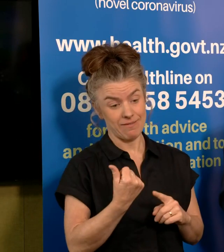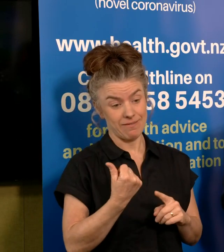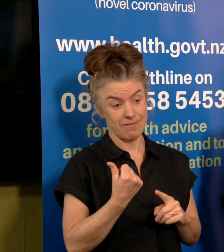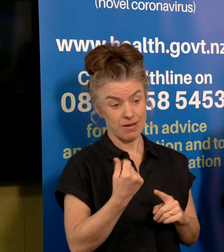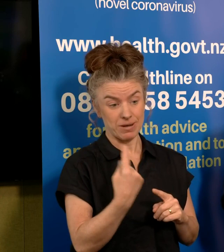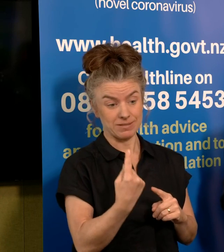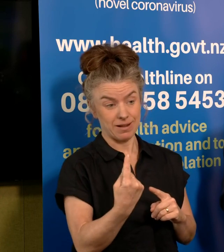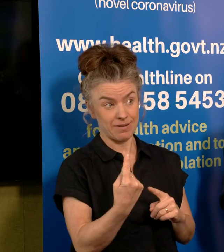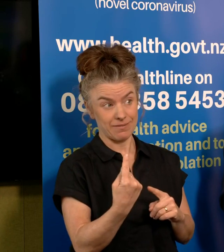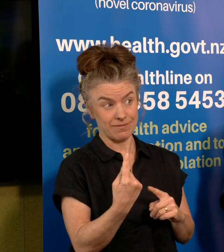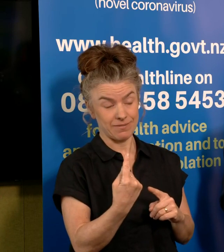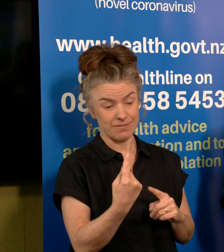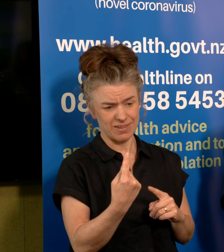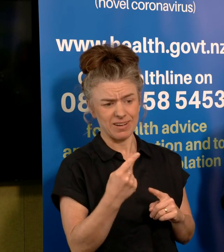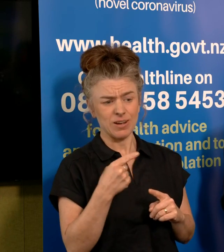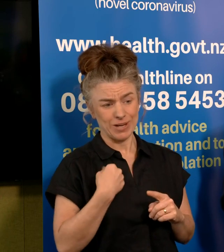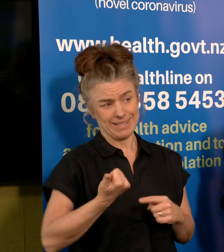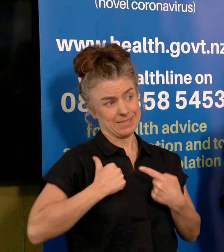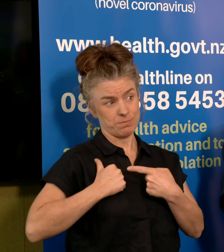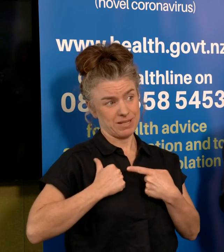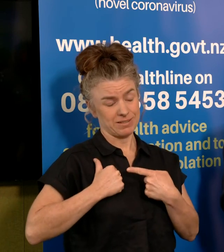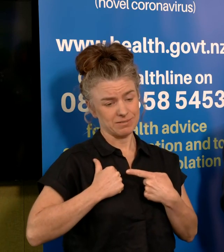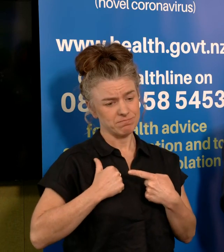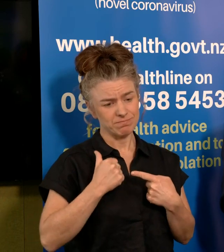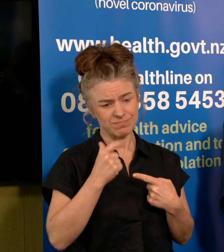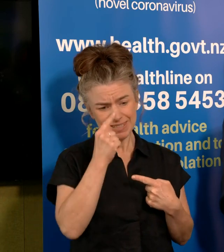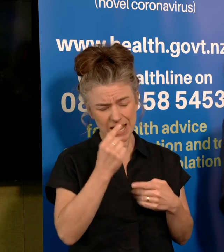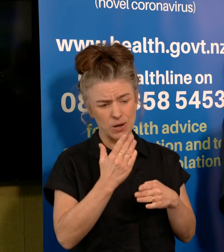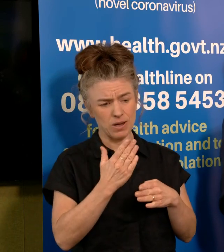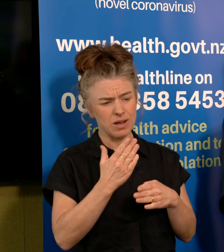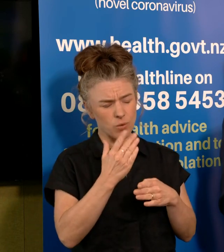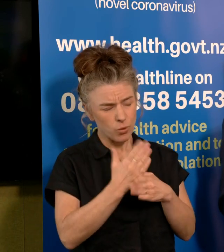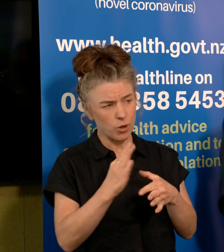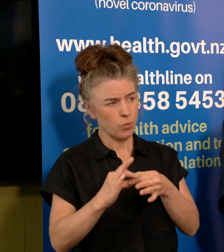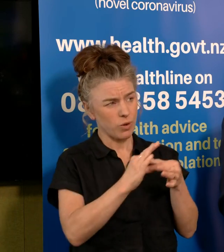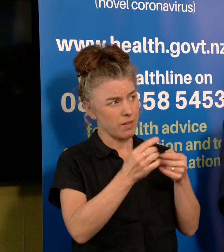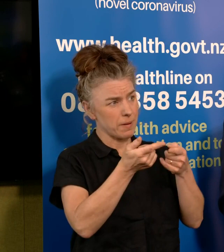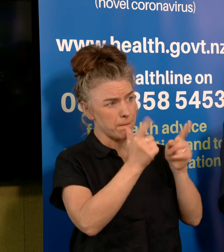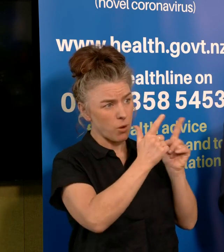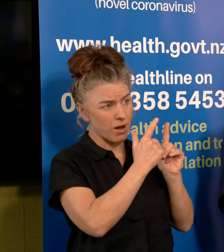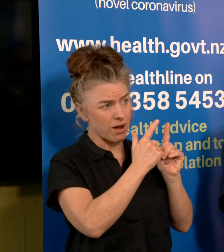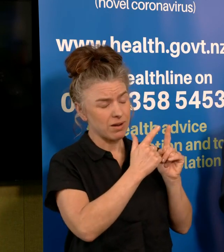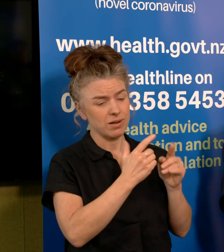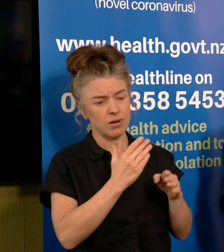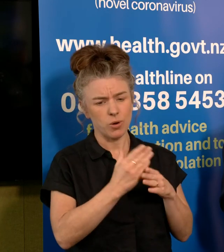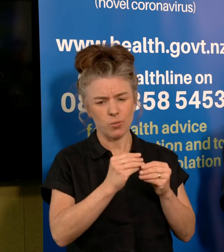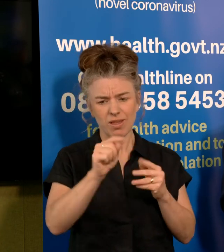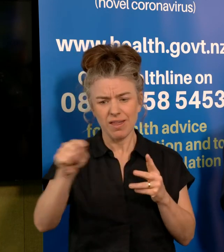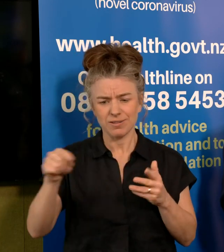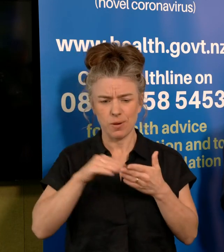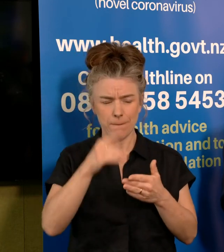expectation, and also that it can be successfully done, and there's work with employers and others to make sure that people are supported to be able to